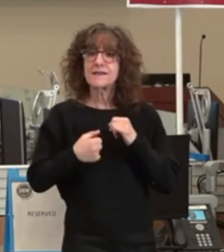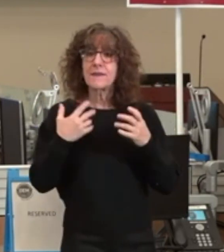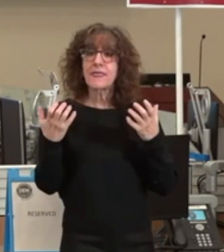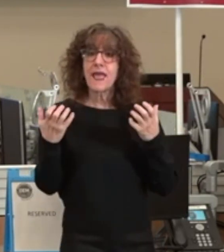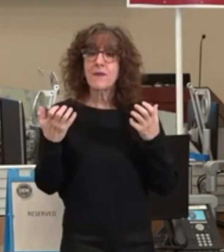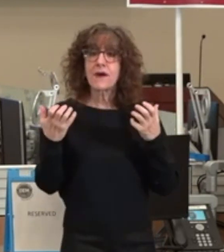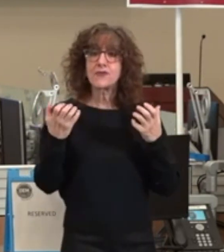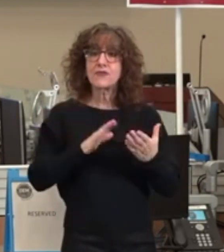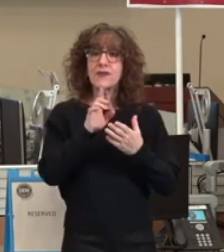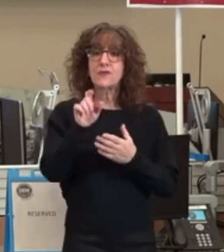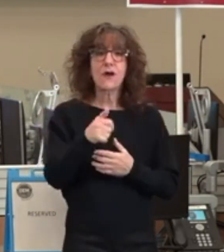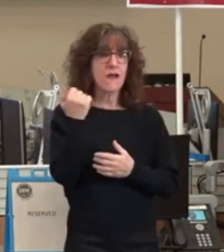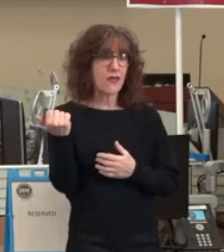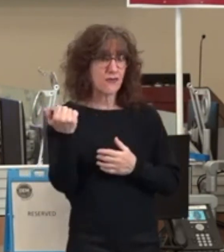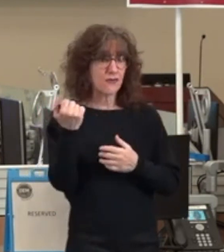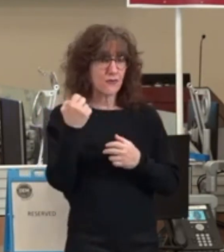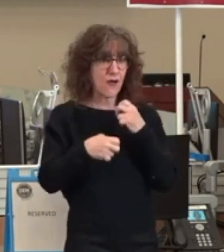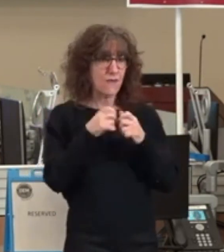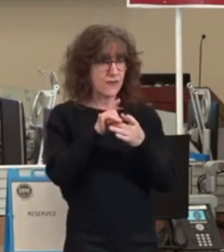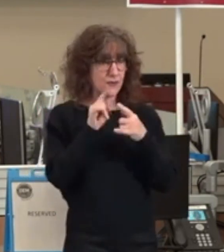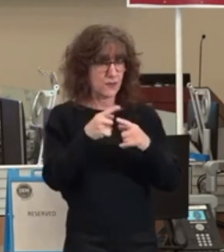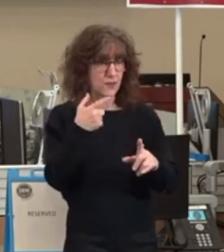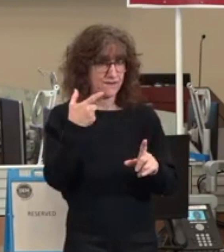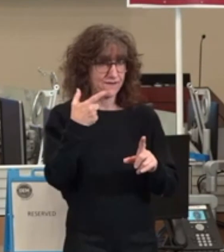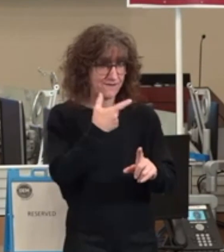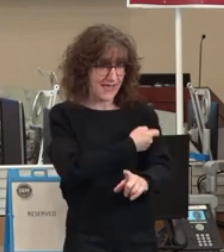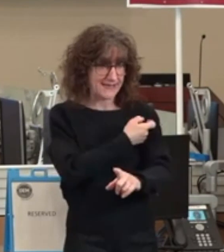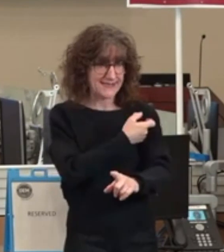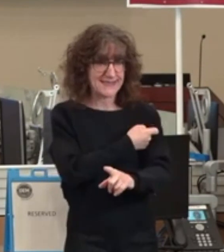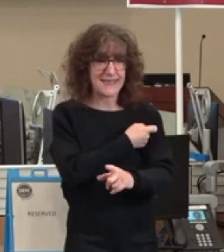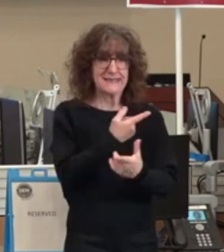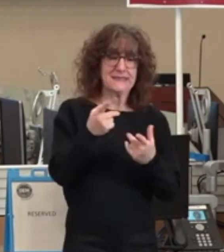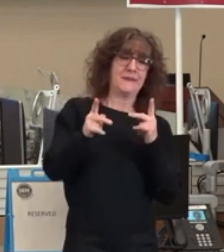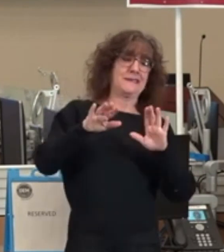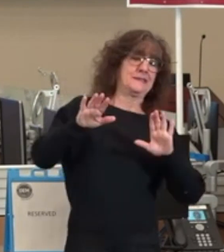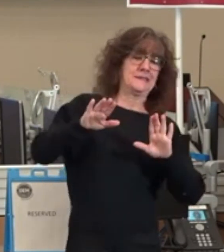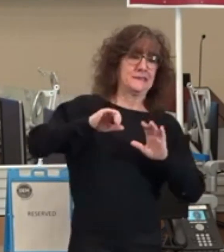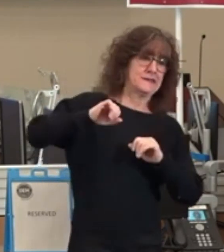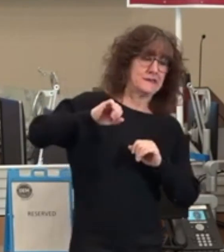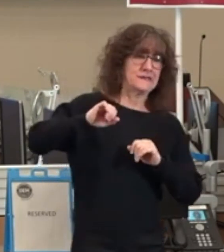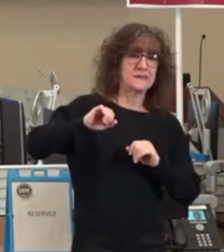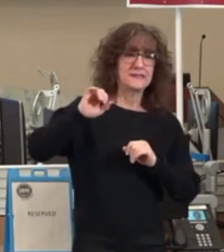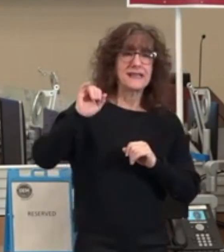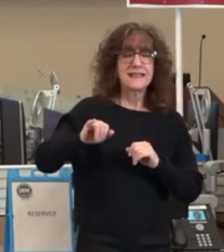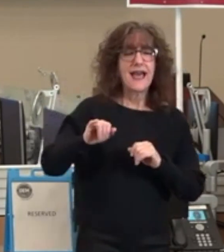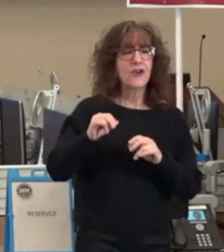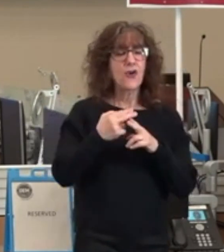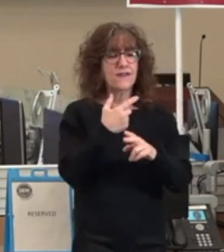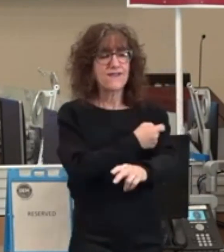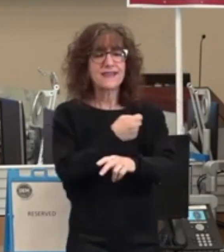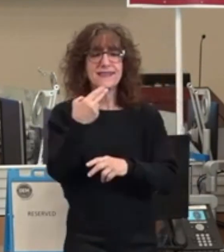to address one other issue related to vaccines, and that is vaccine hesitancy. This phrase has been used a